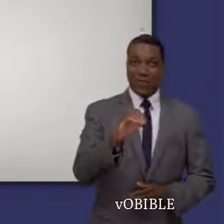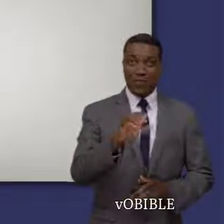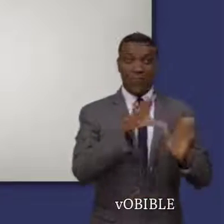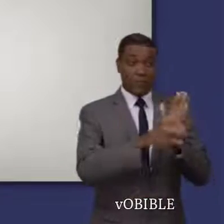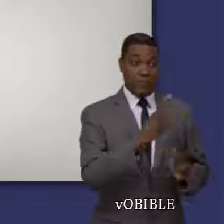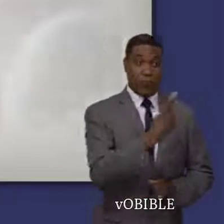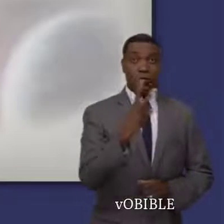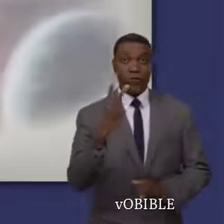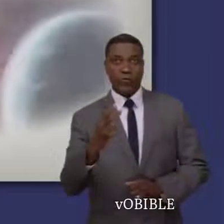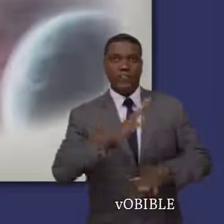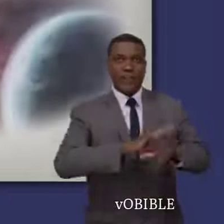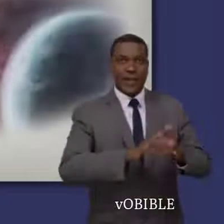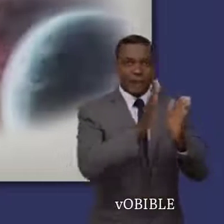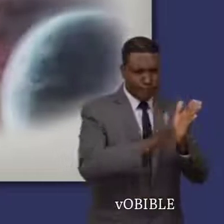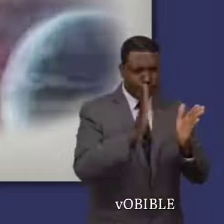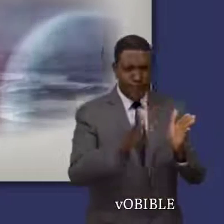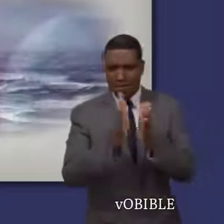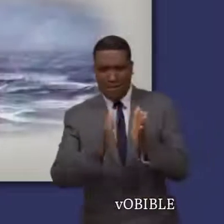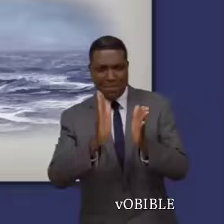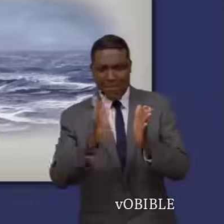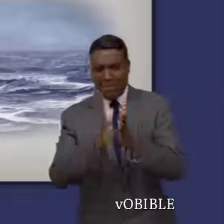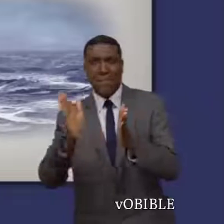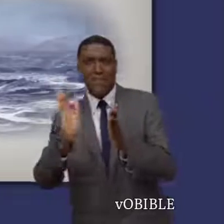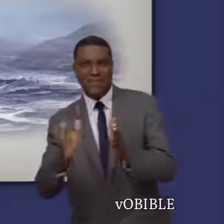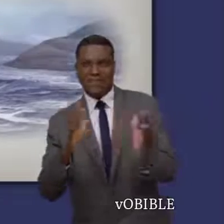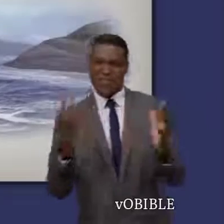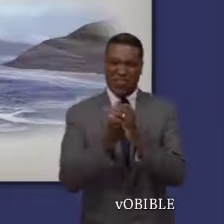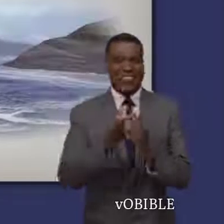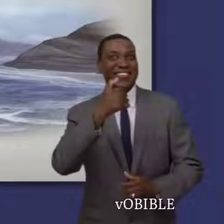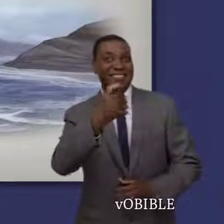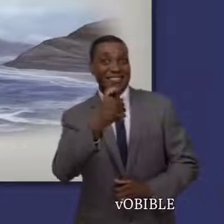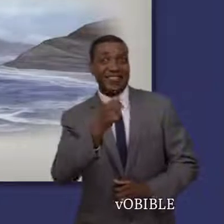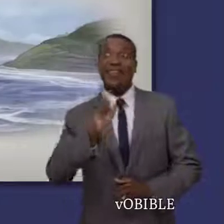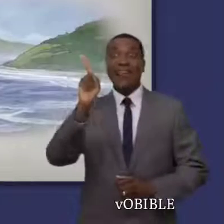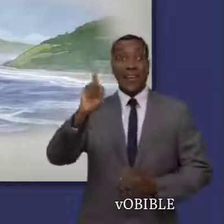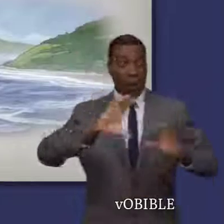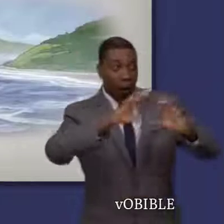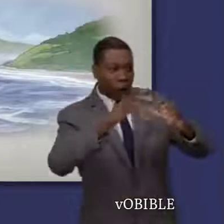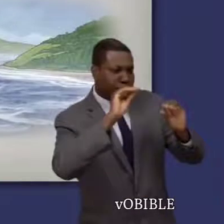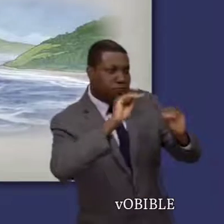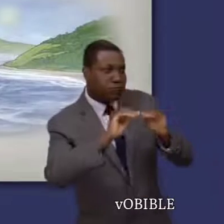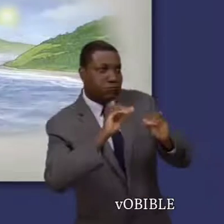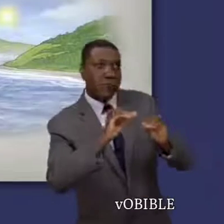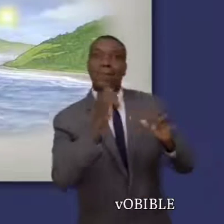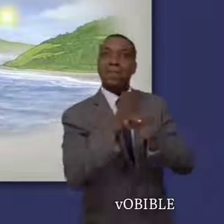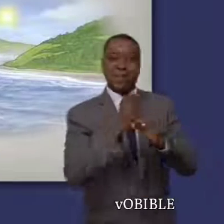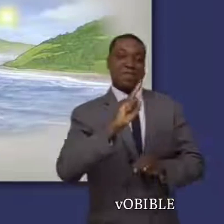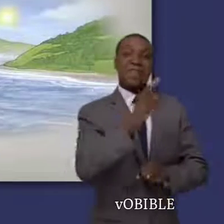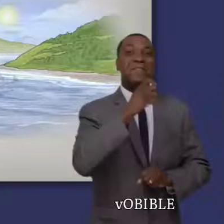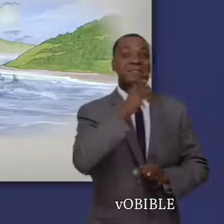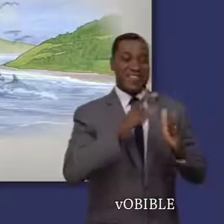Chapters 1 and 2 outline how God, in six periods called days, prepared the earth for